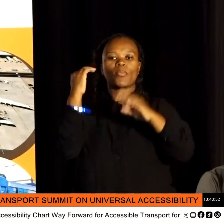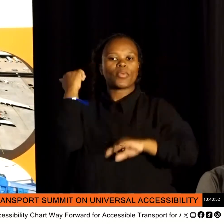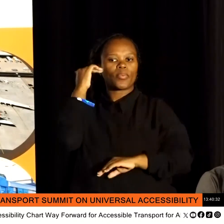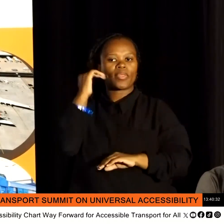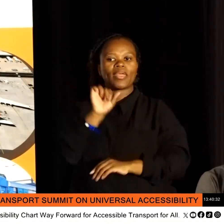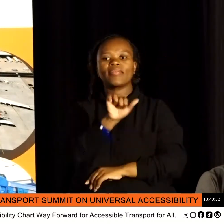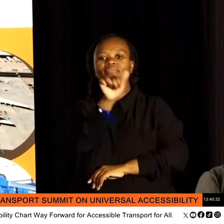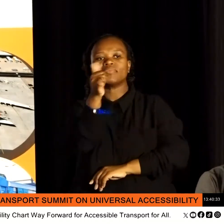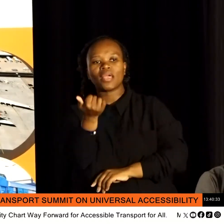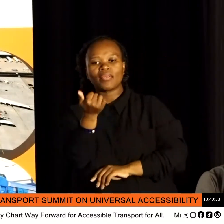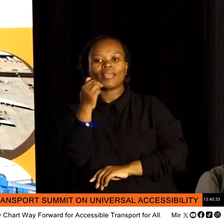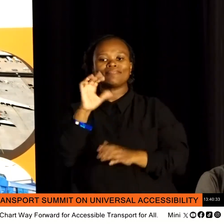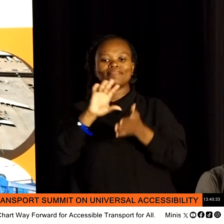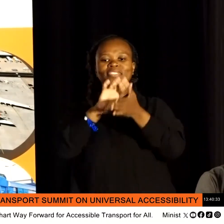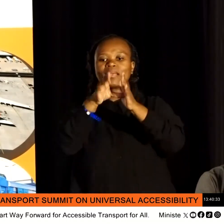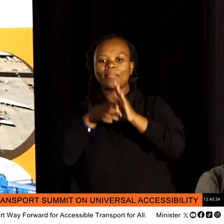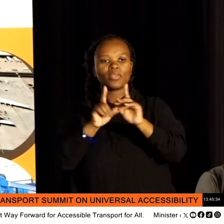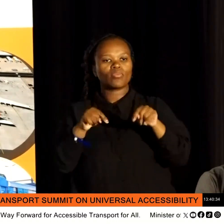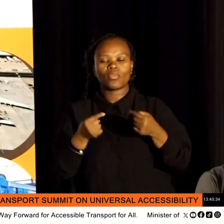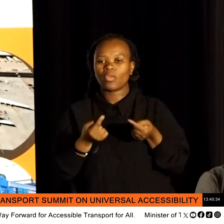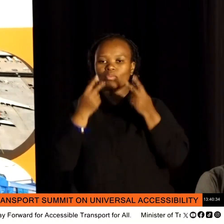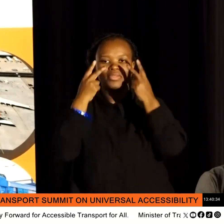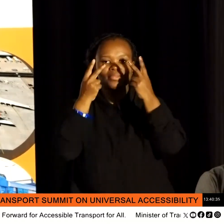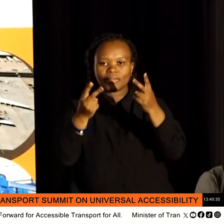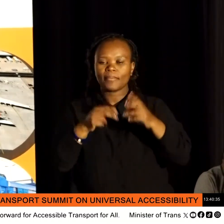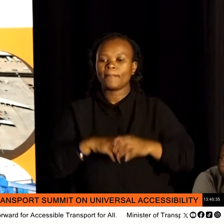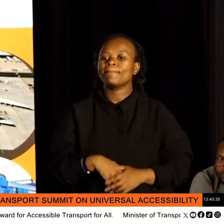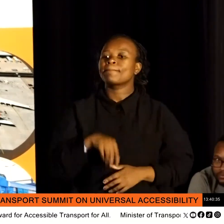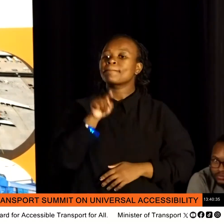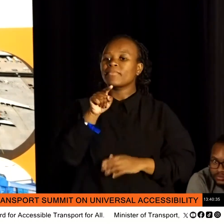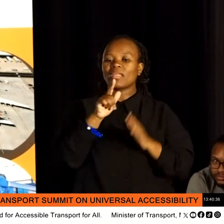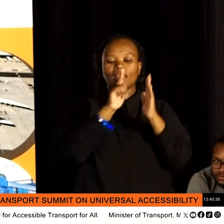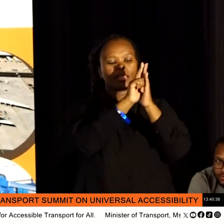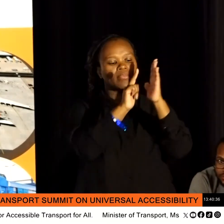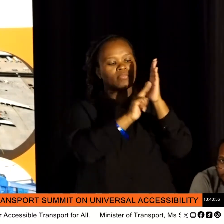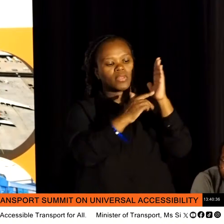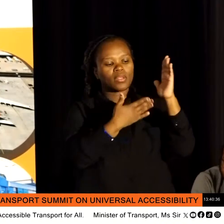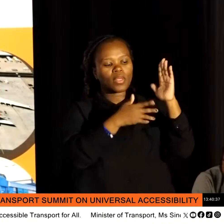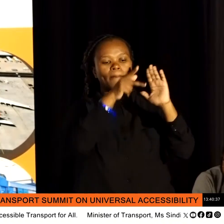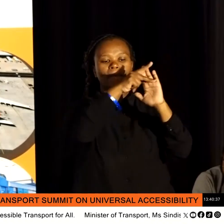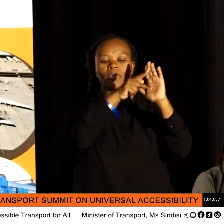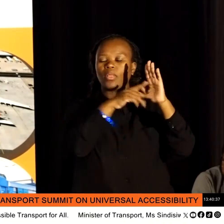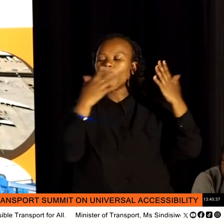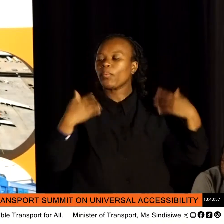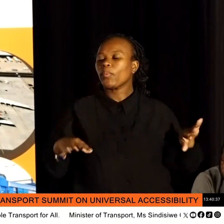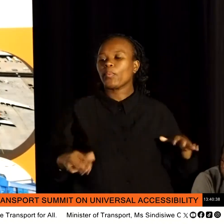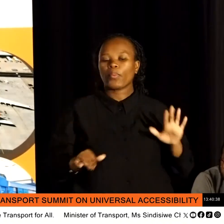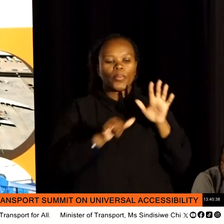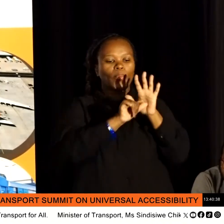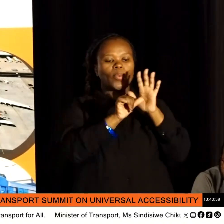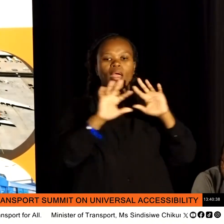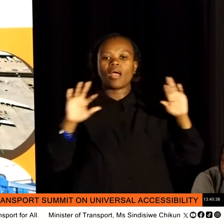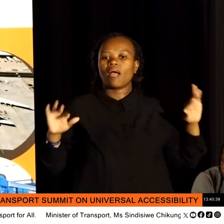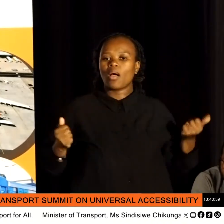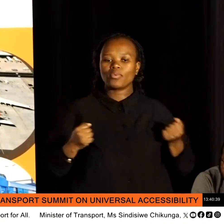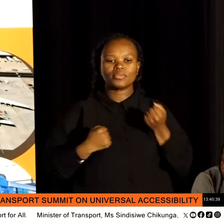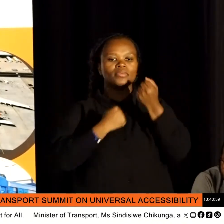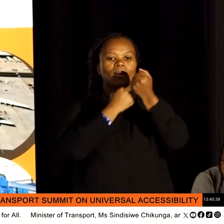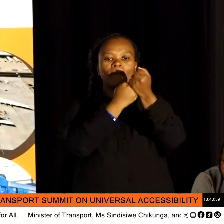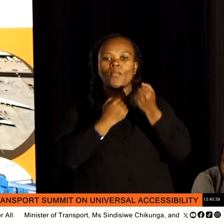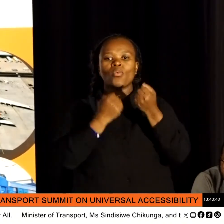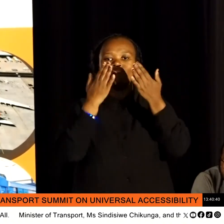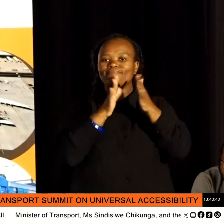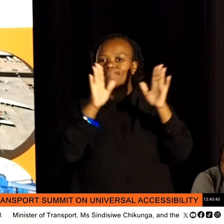invisible disabilities. Legislation, policy, and regulations are crucial pillars supporting universal accessibility.